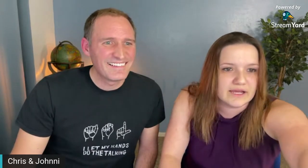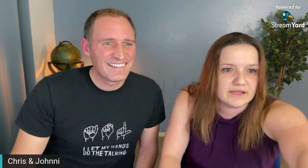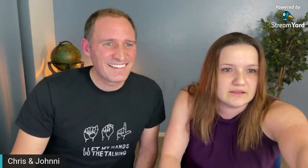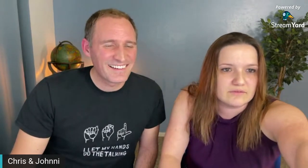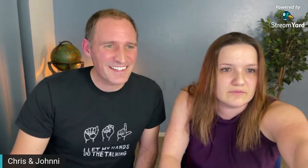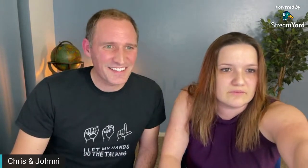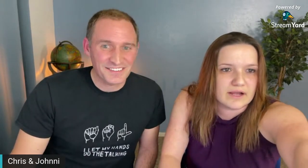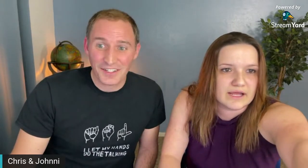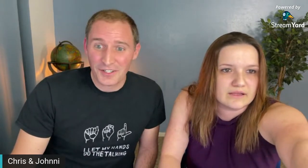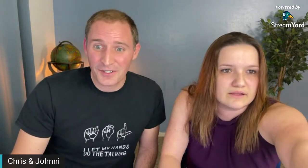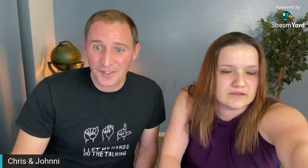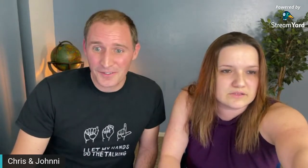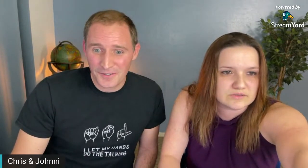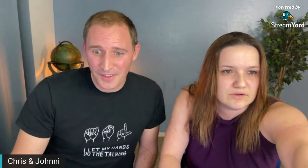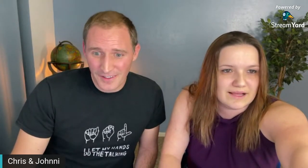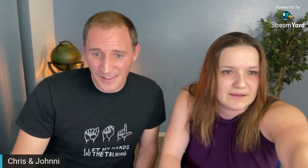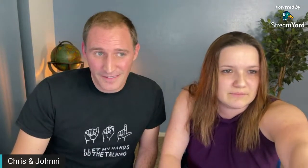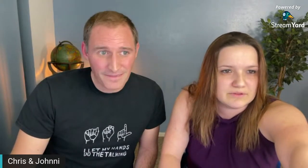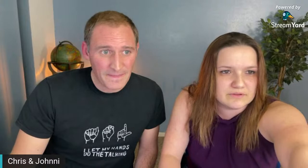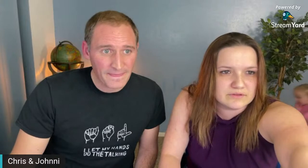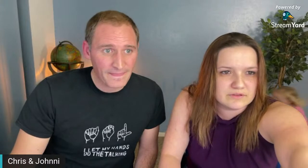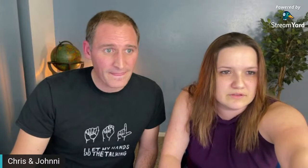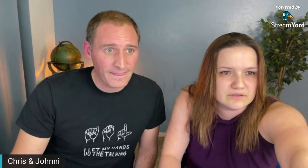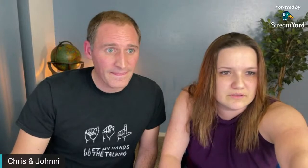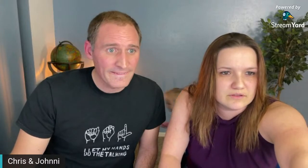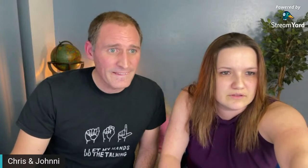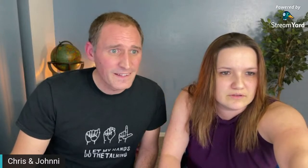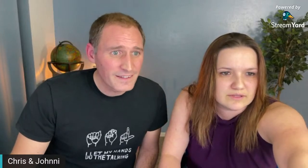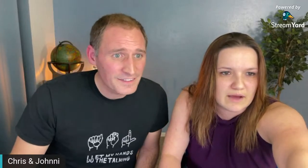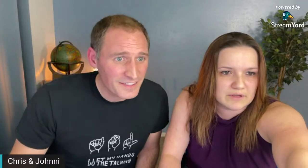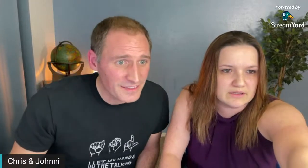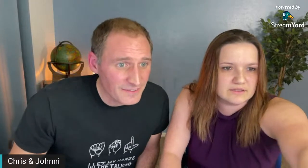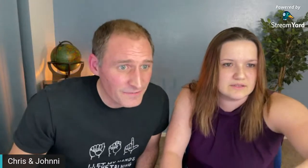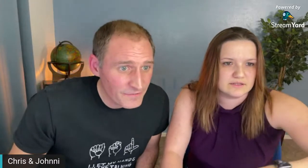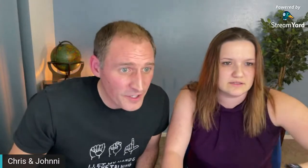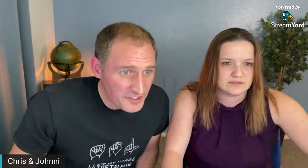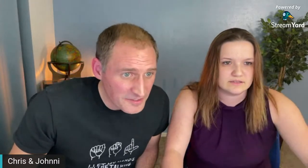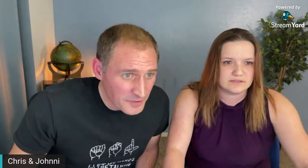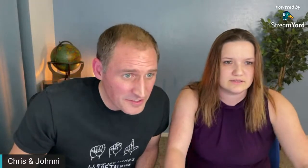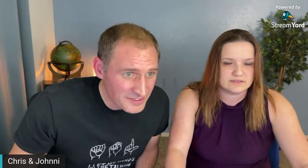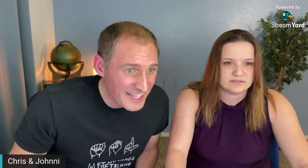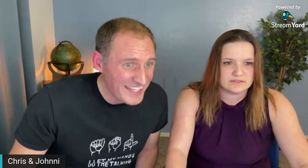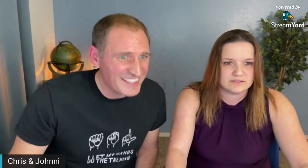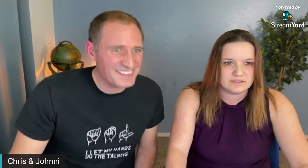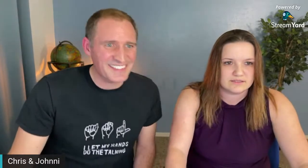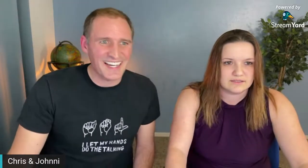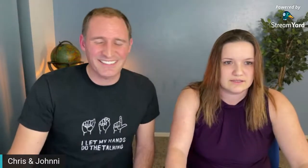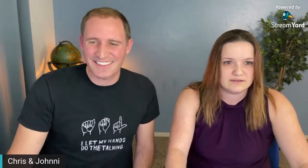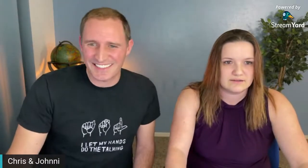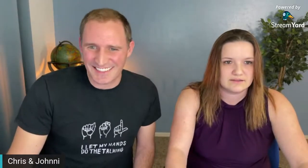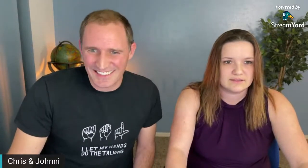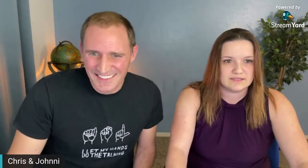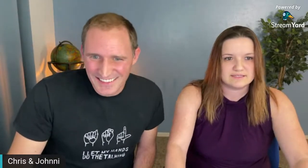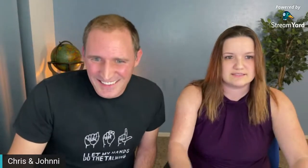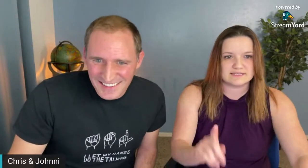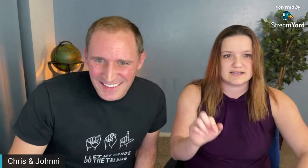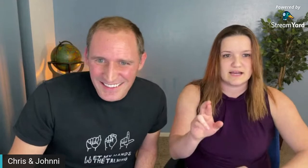Right. Okay, right. So that's like the first person. Hey, Zakira.